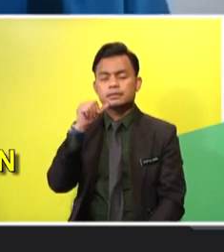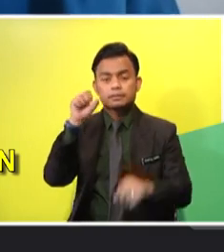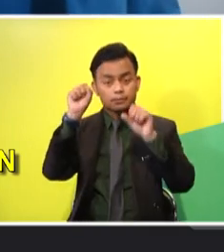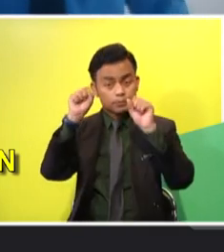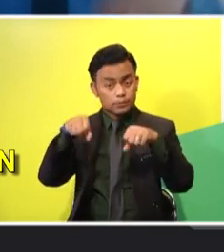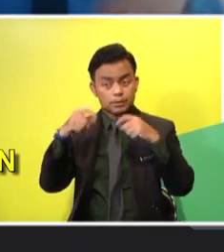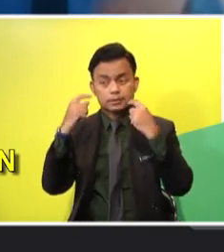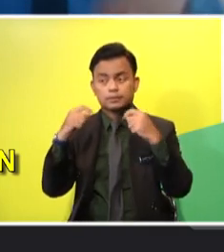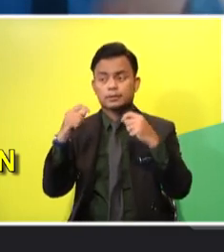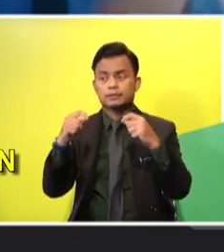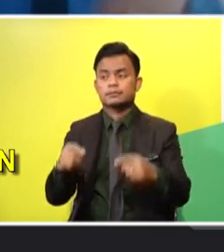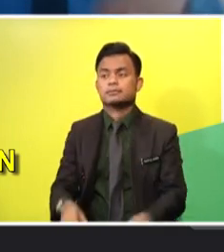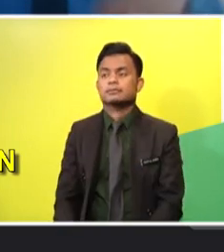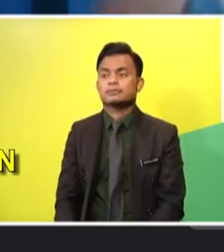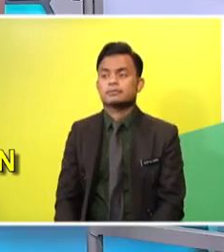She